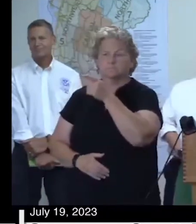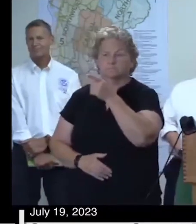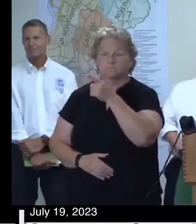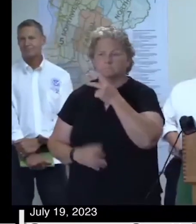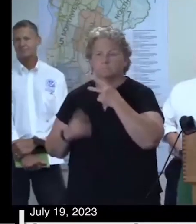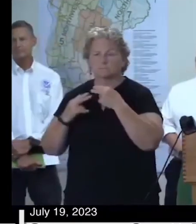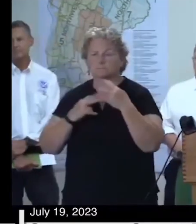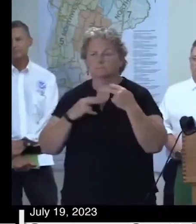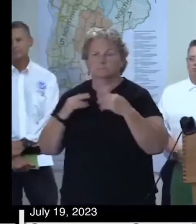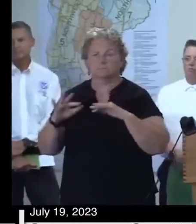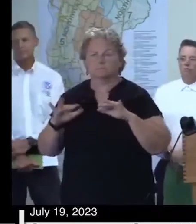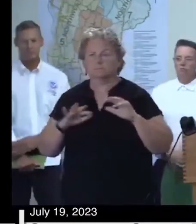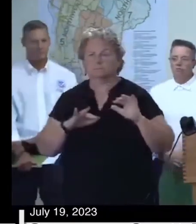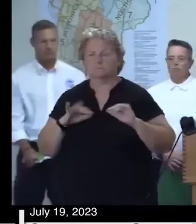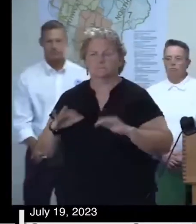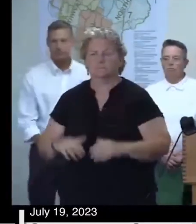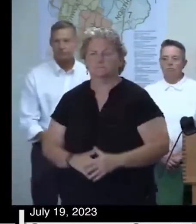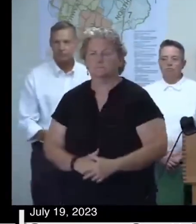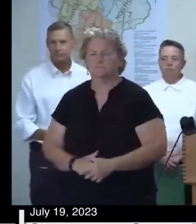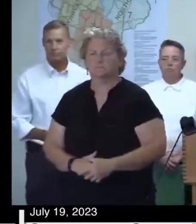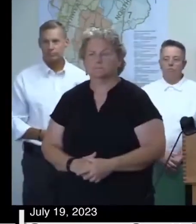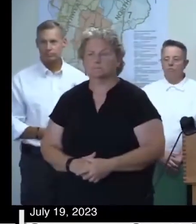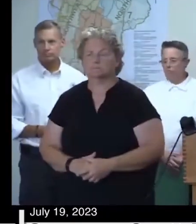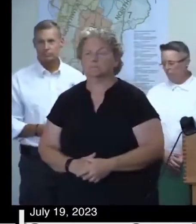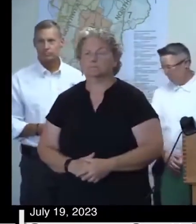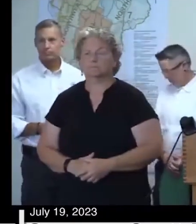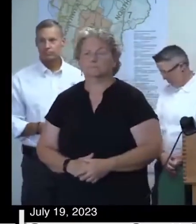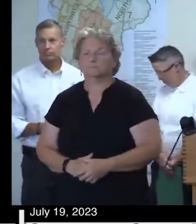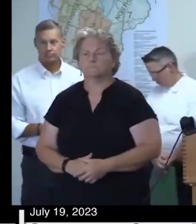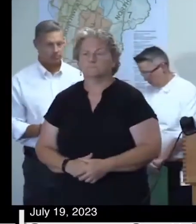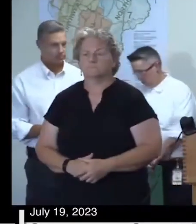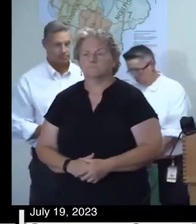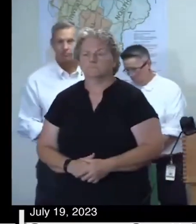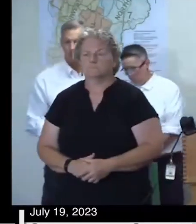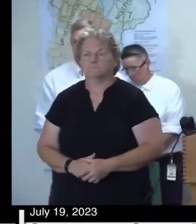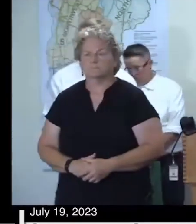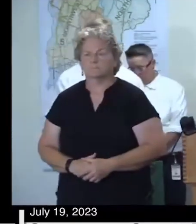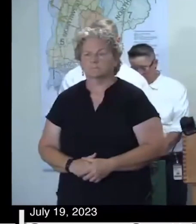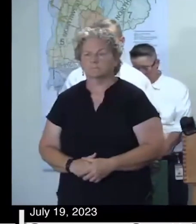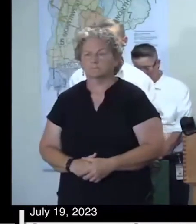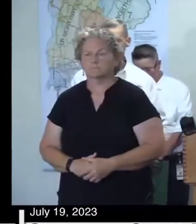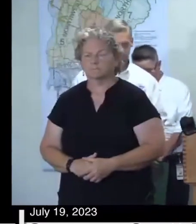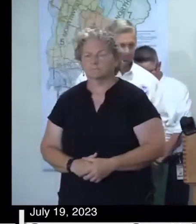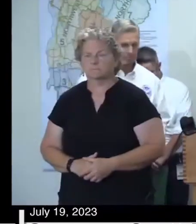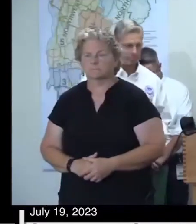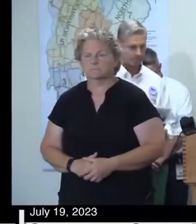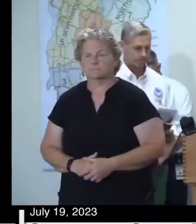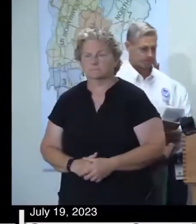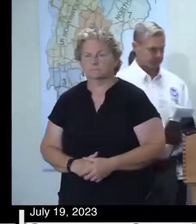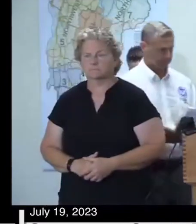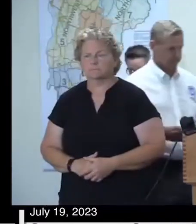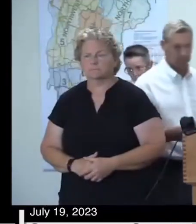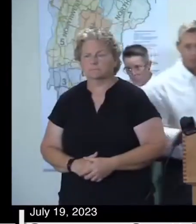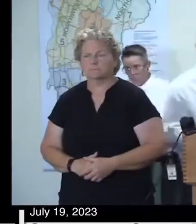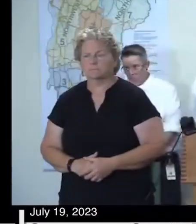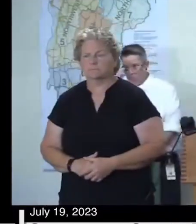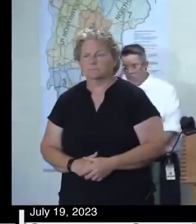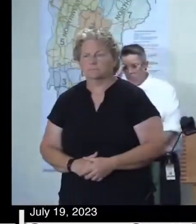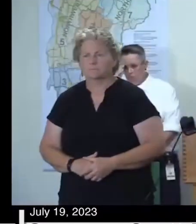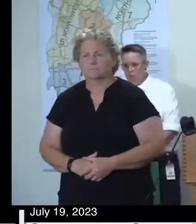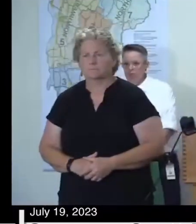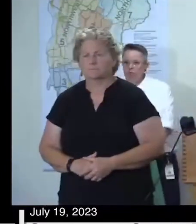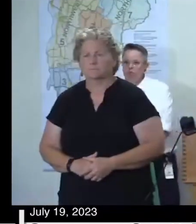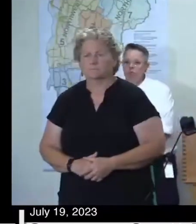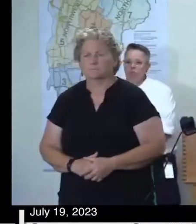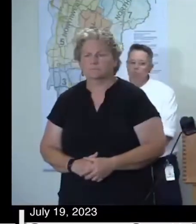Just for FCO Roy, you mentioned a lot of the statistics that your survivor assistance crews have compiled, but just for Vermonters that